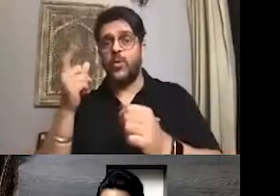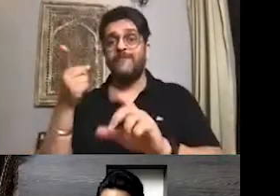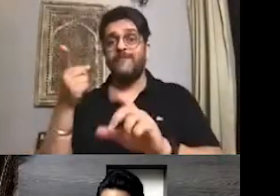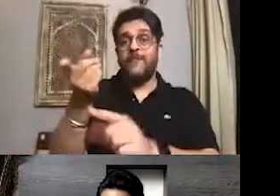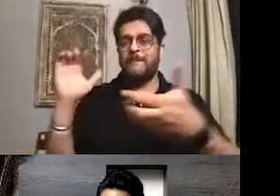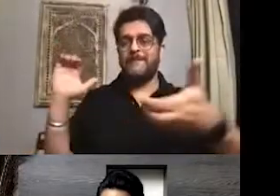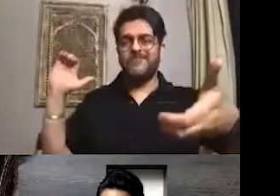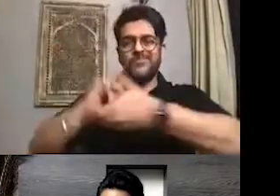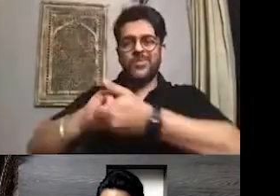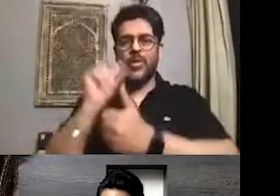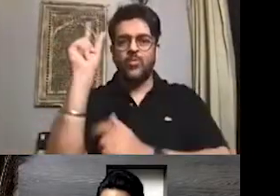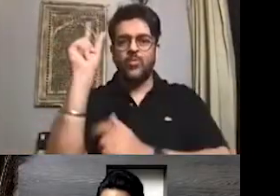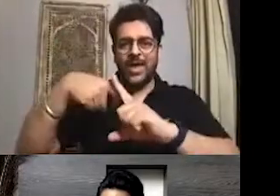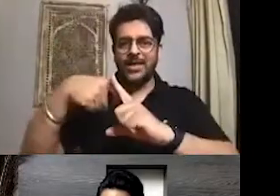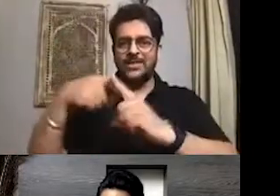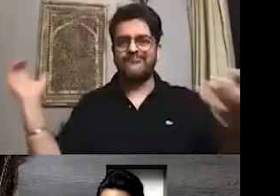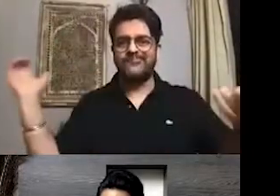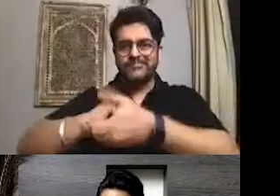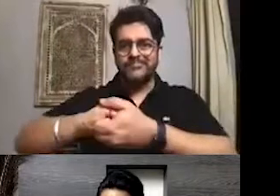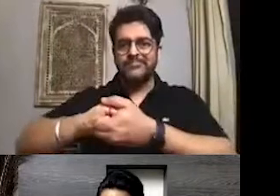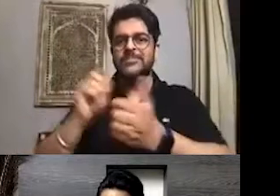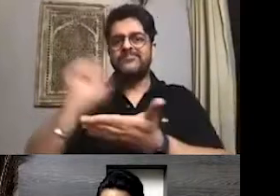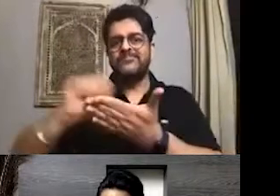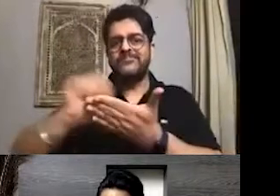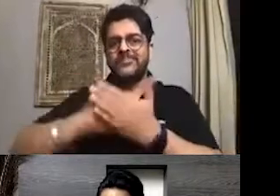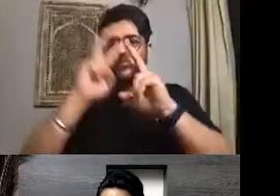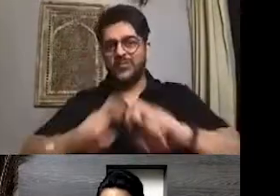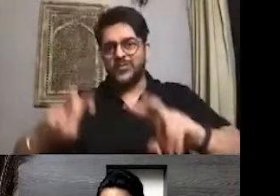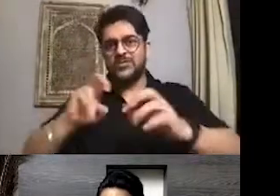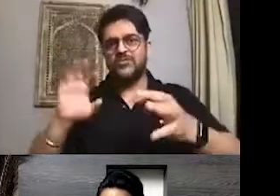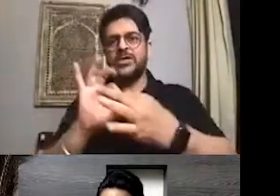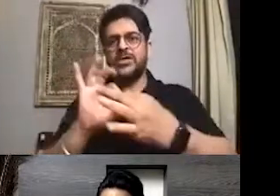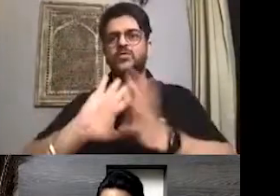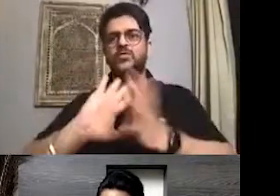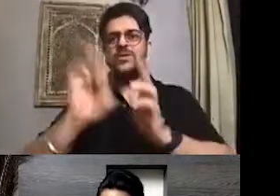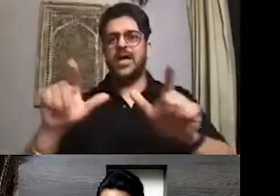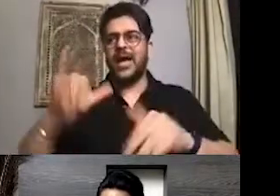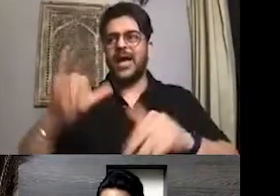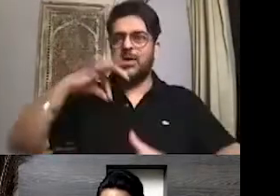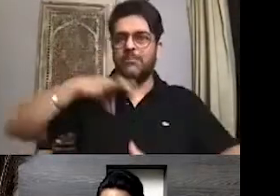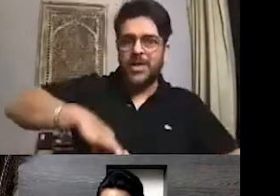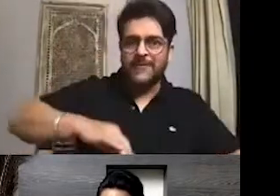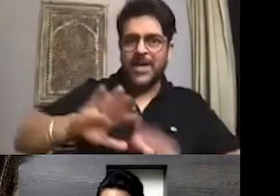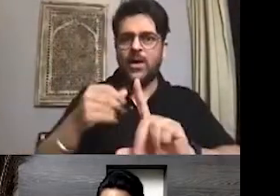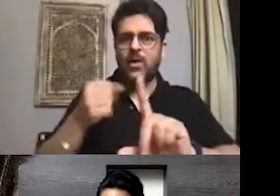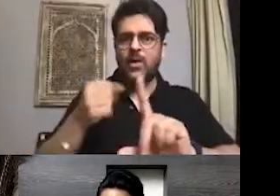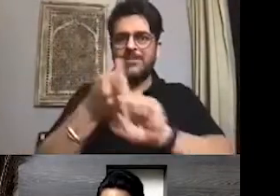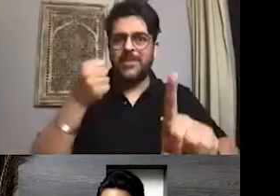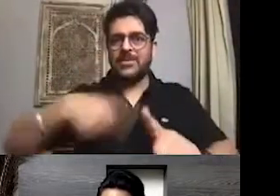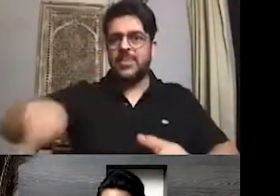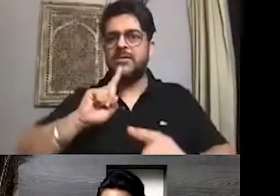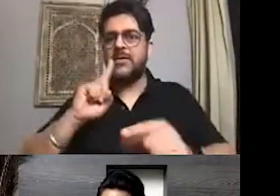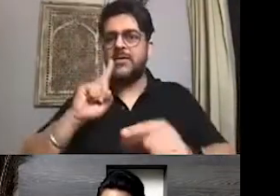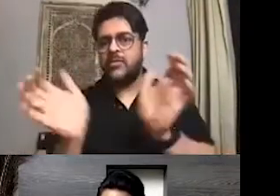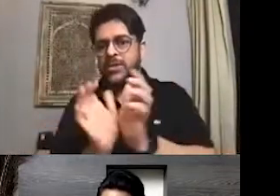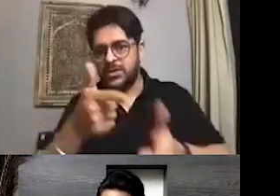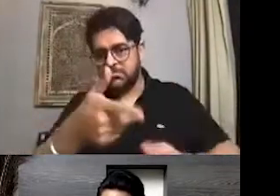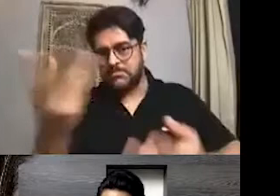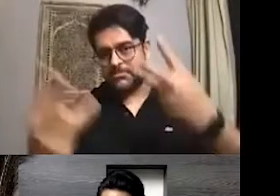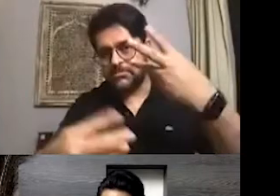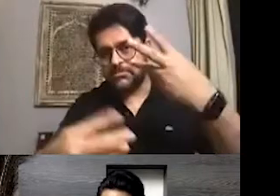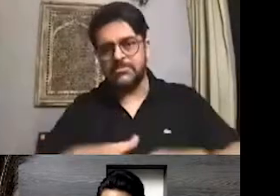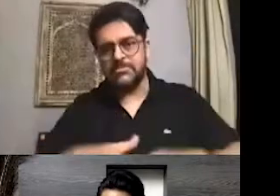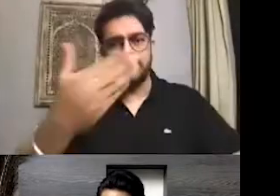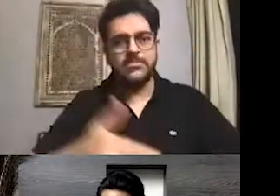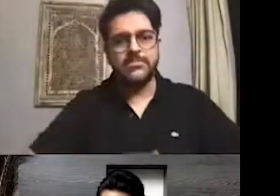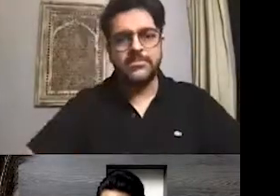And third person as well, it's partnered with the UK. It's on research on Indian Sign Language, the benefits, what